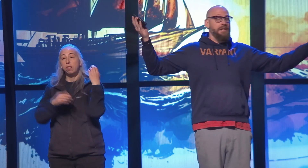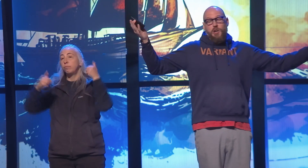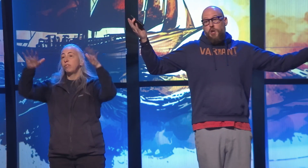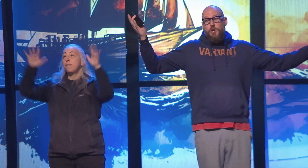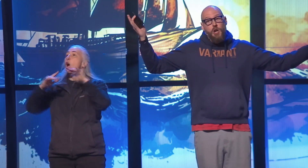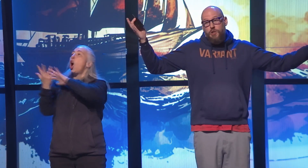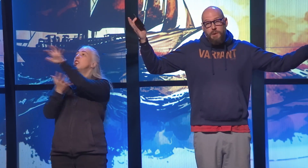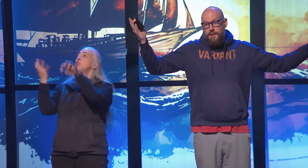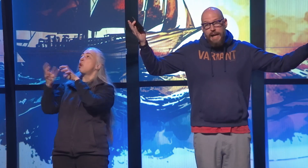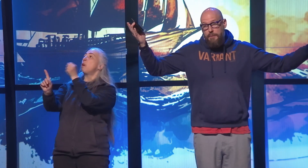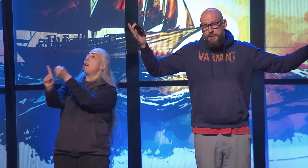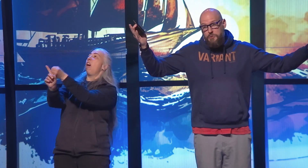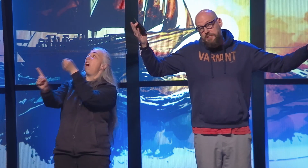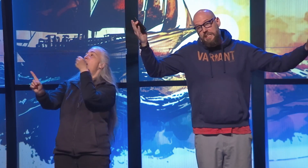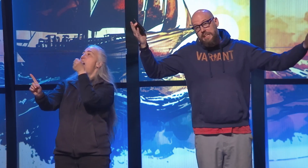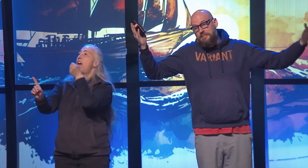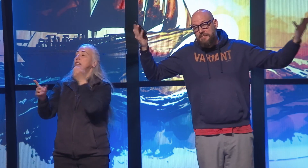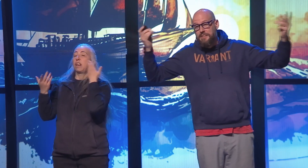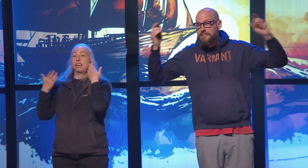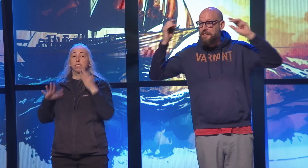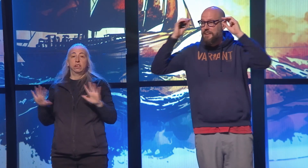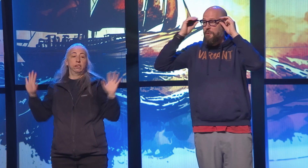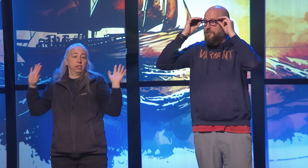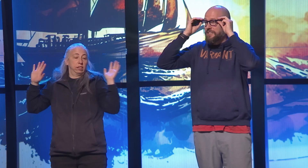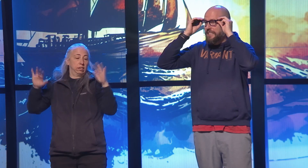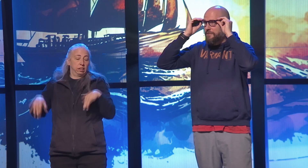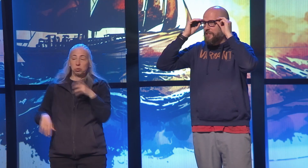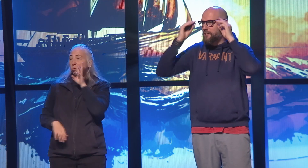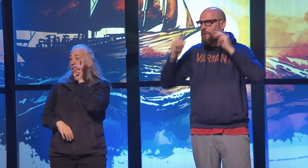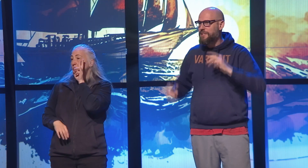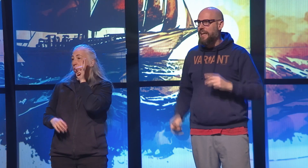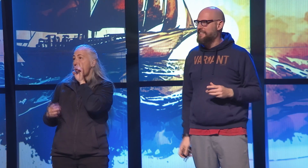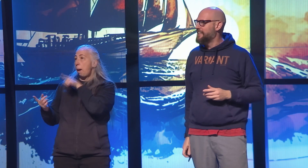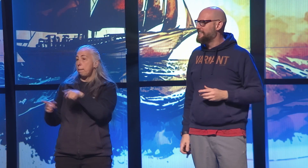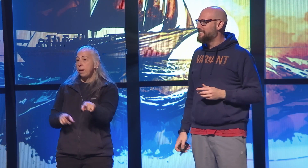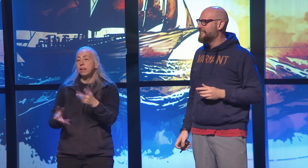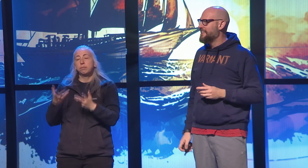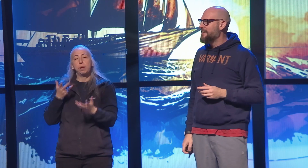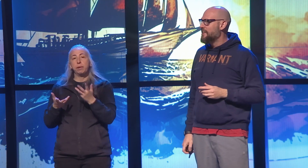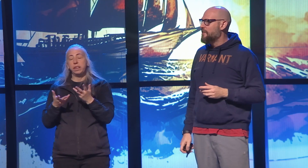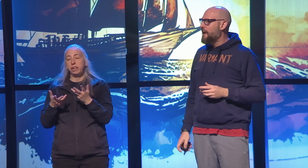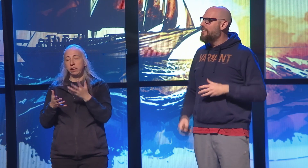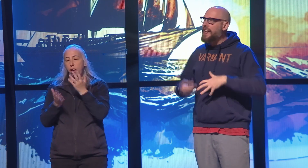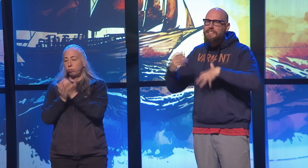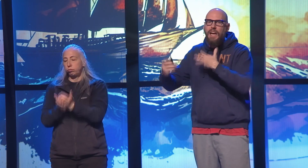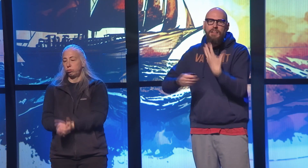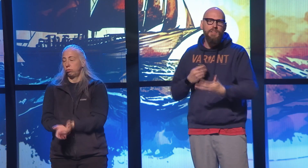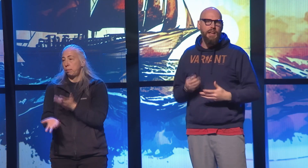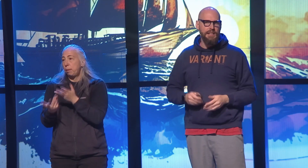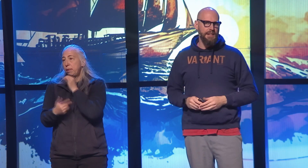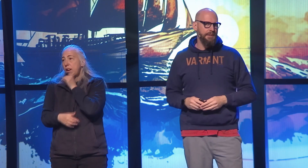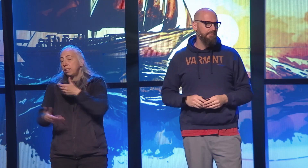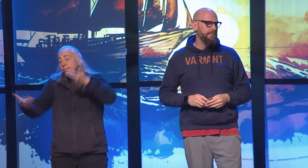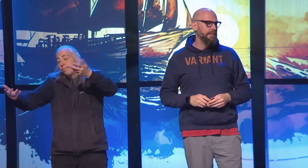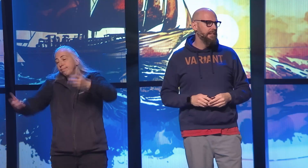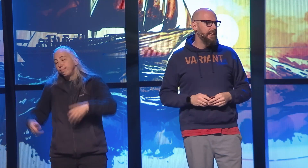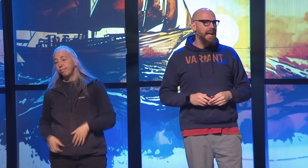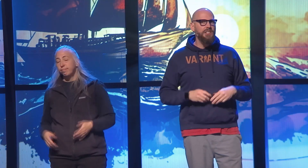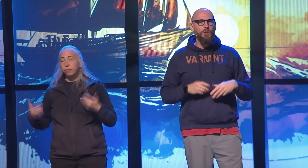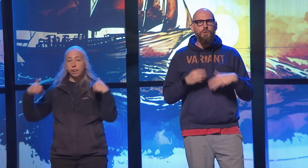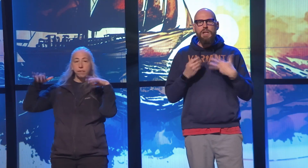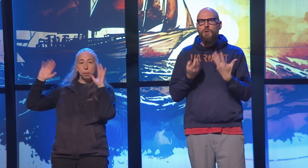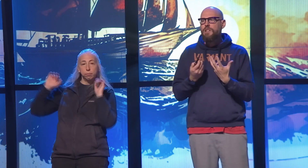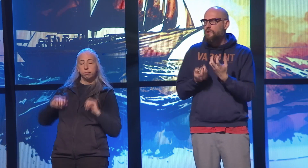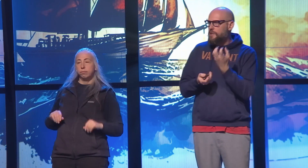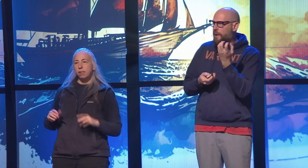here. Who knows what'll happen? We'll see. We'll just see if this storm takes us, right? And that's kind of the idea.